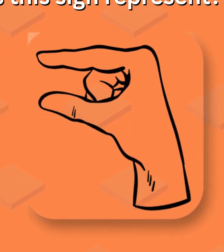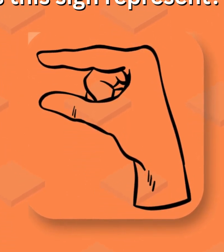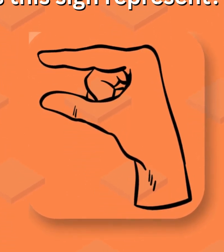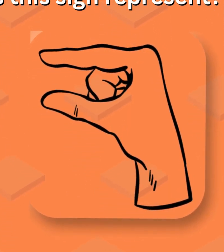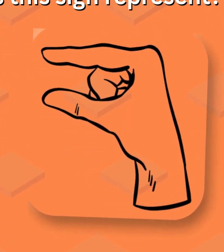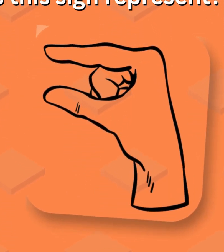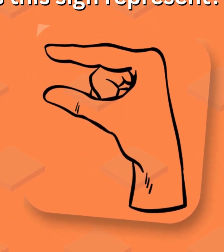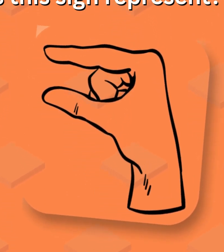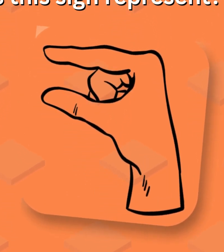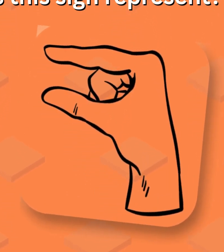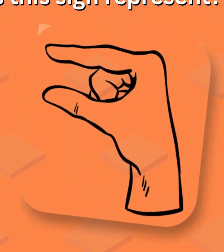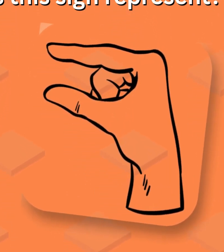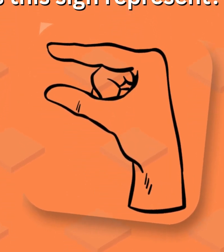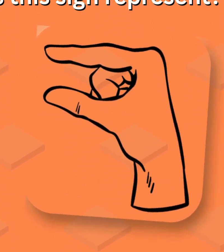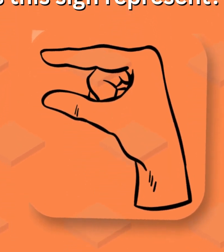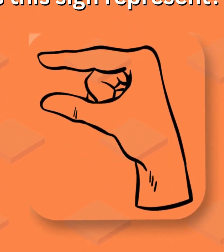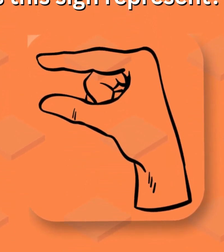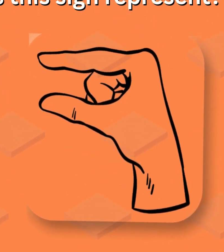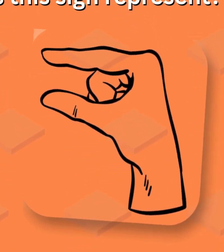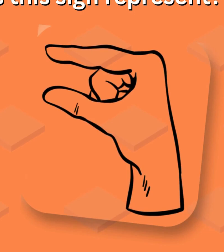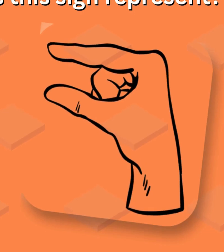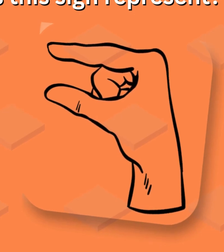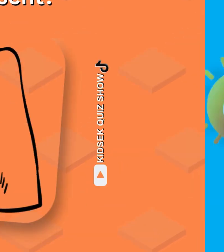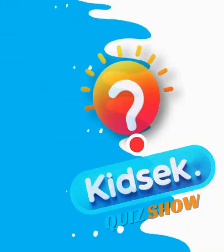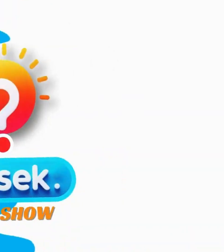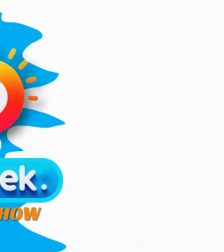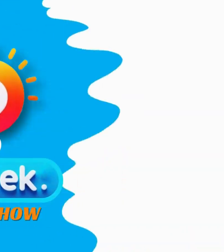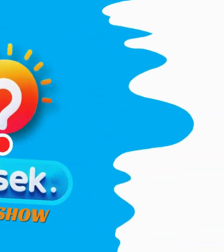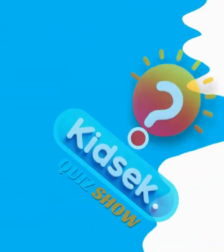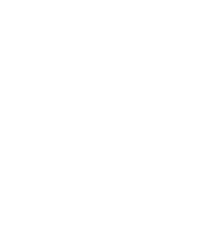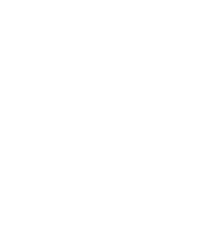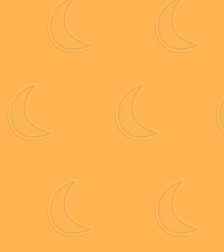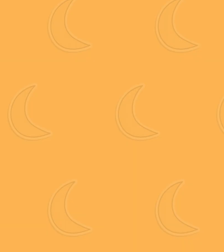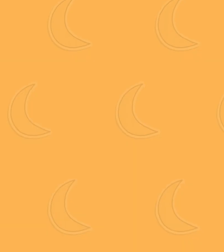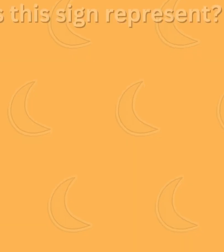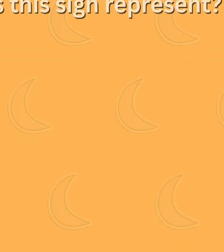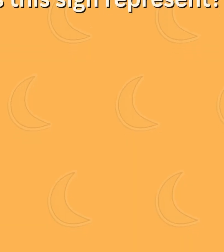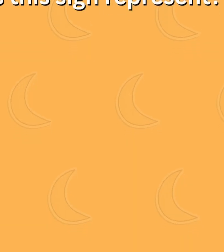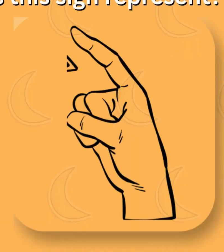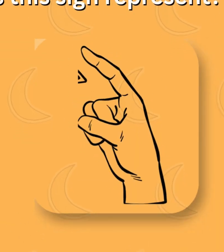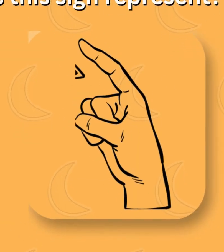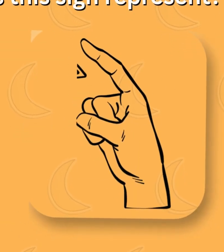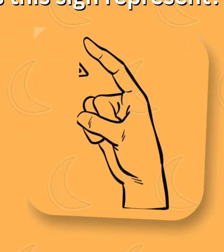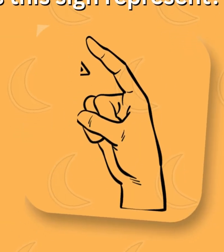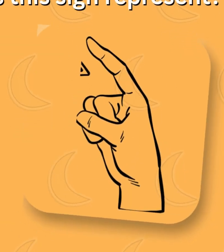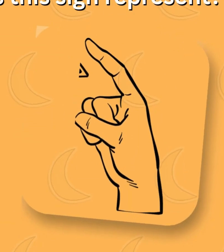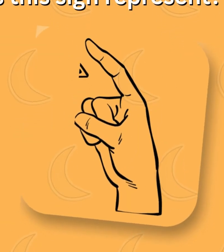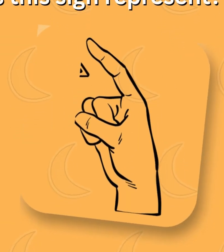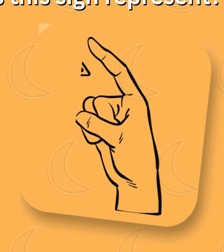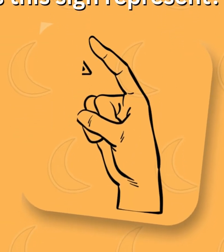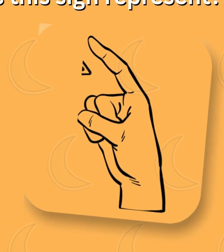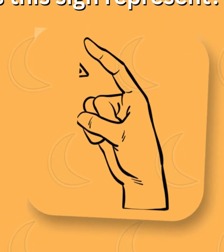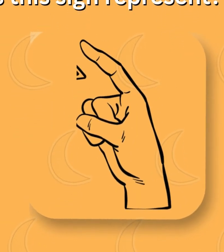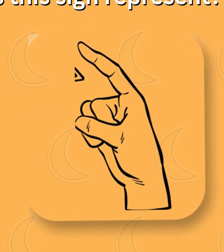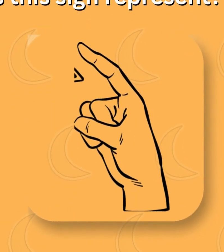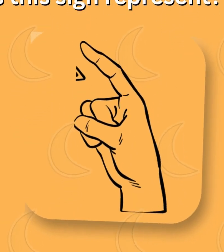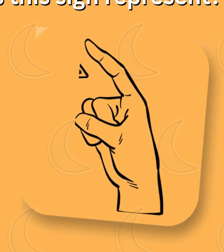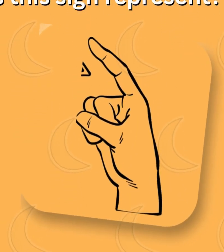Your index finger and your thumb are pointed straight out. Guess the letter G, Z or F.